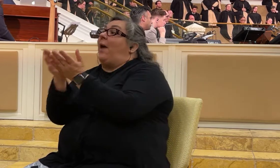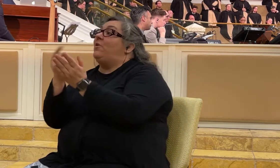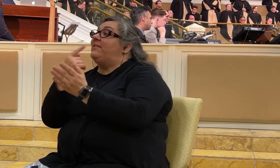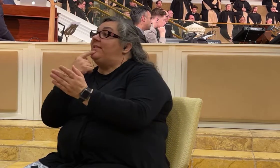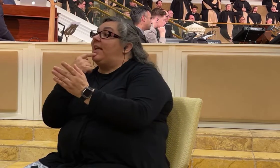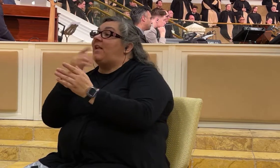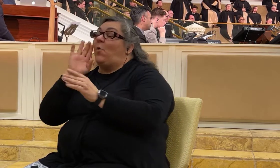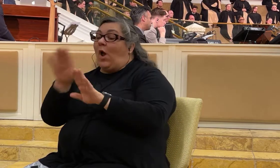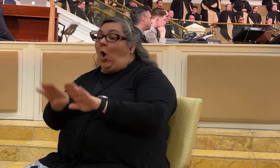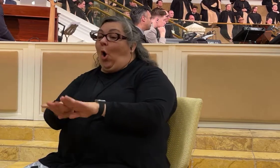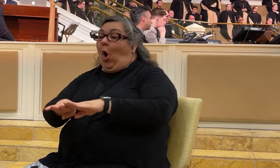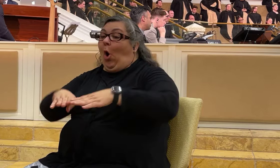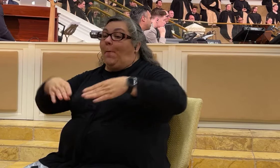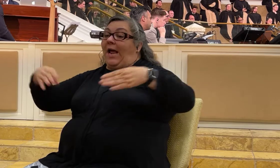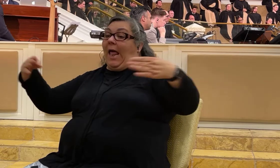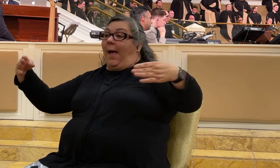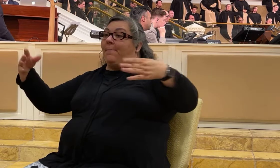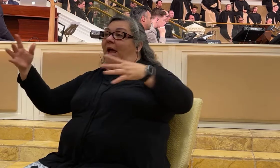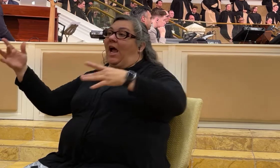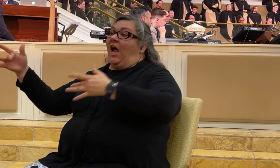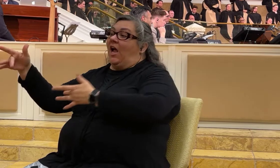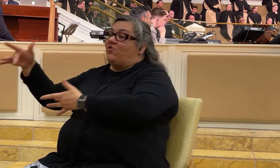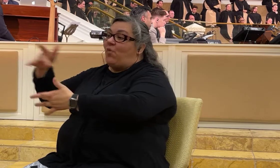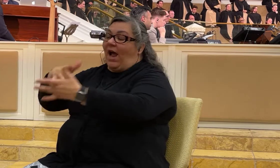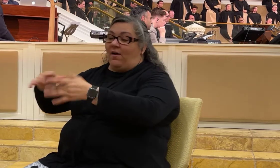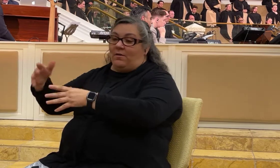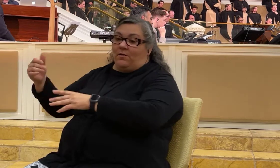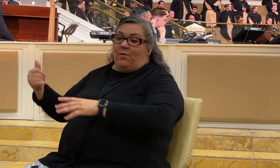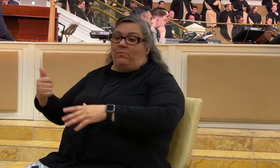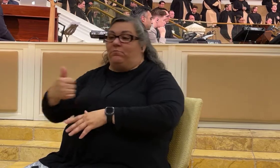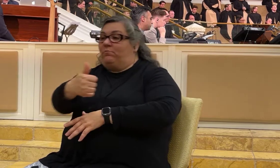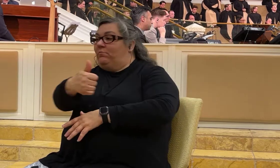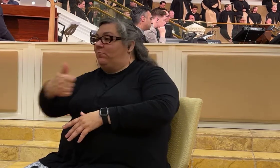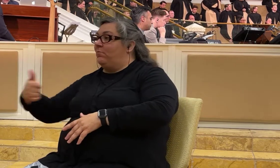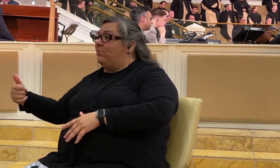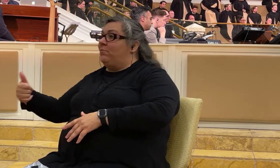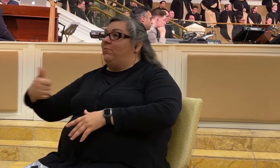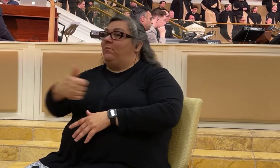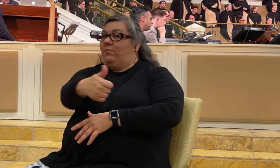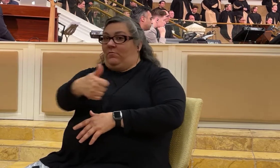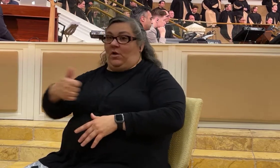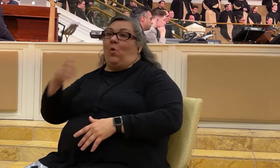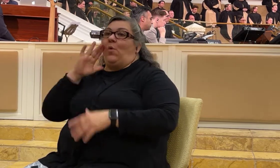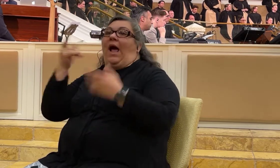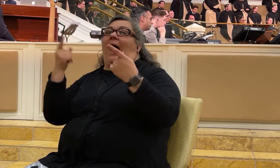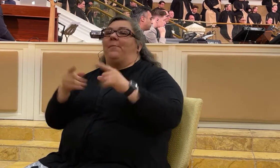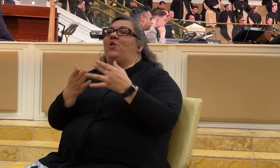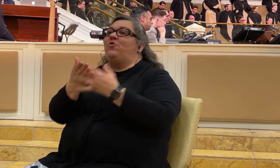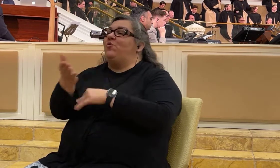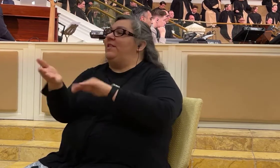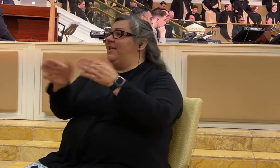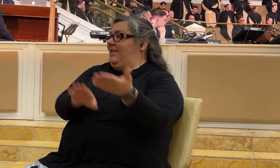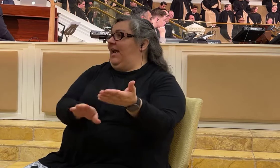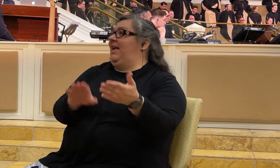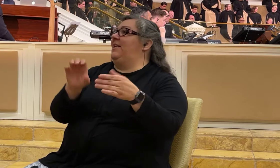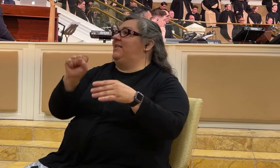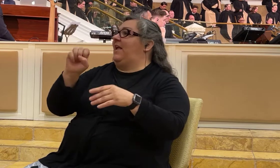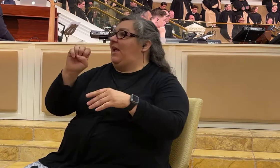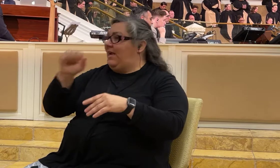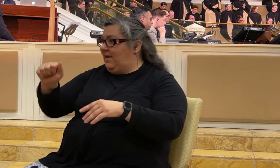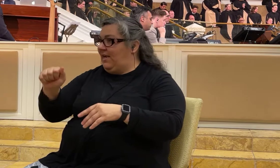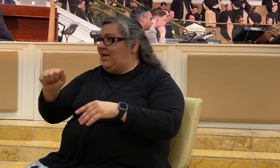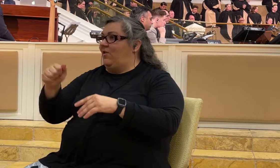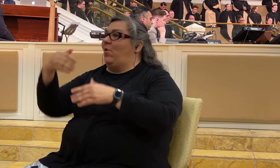that will go through there all the way down to the Gulf of Aqaba and come out down at the